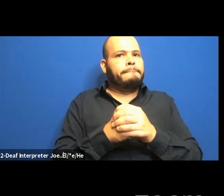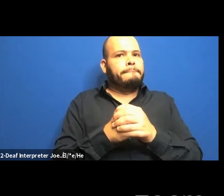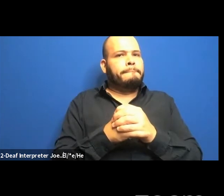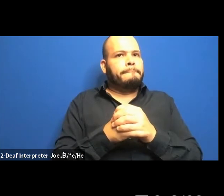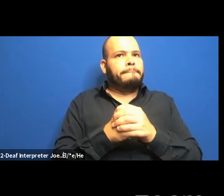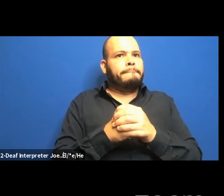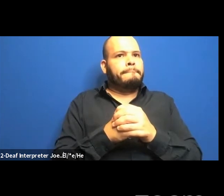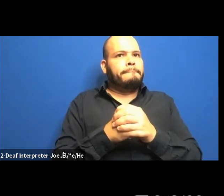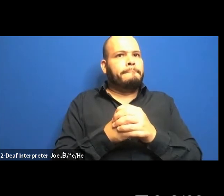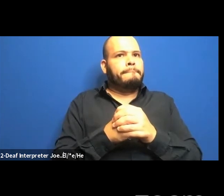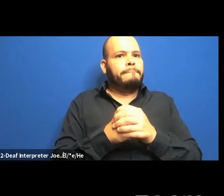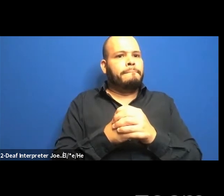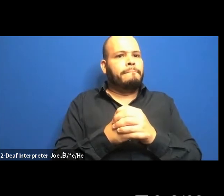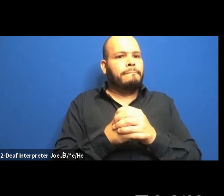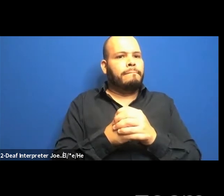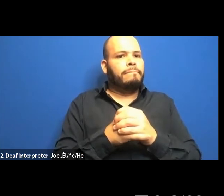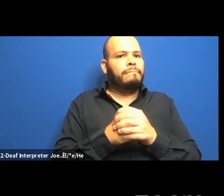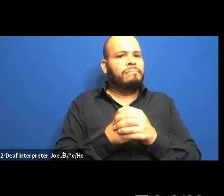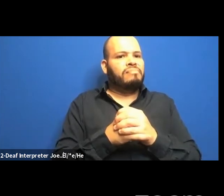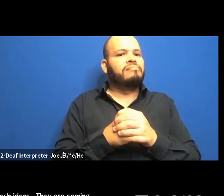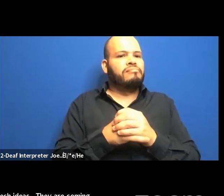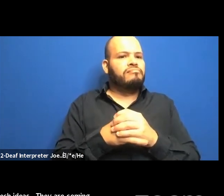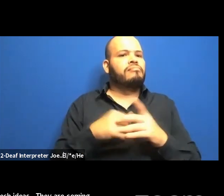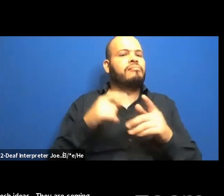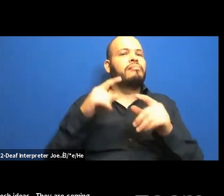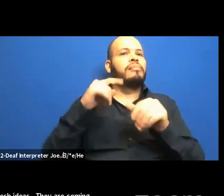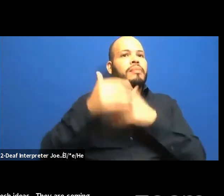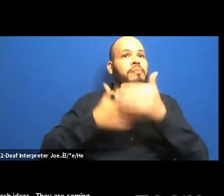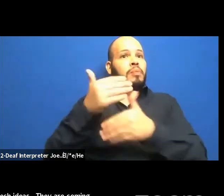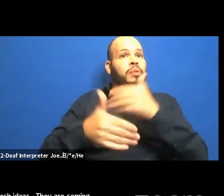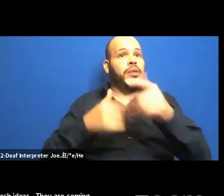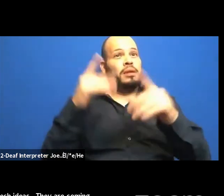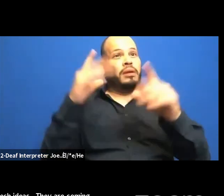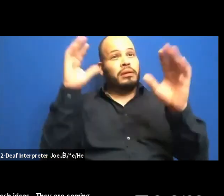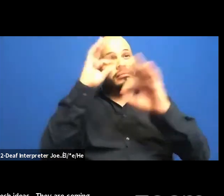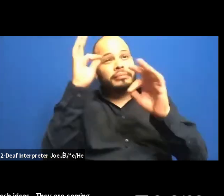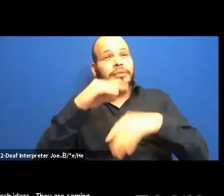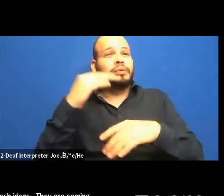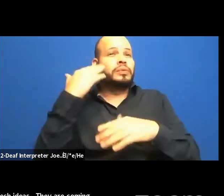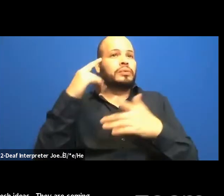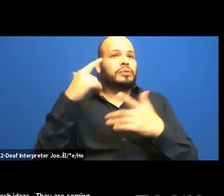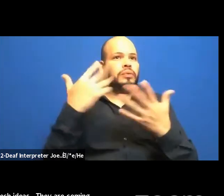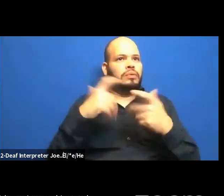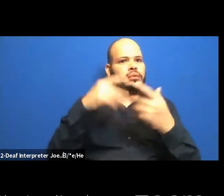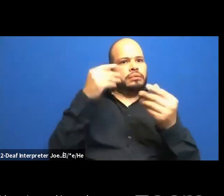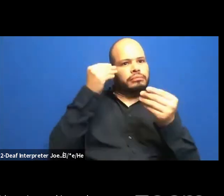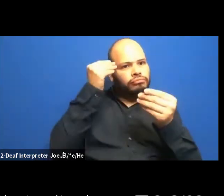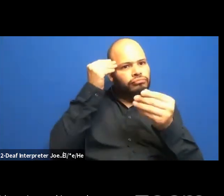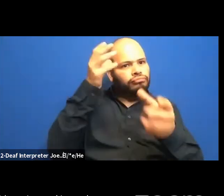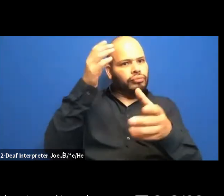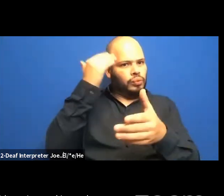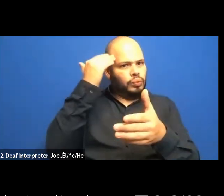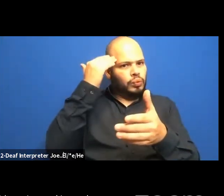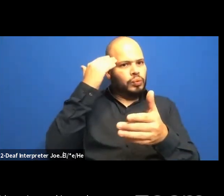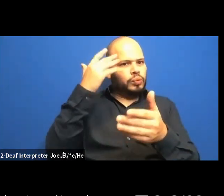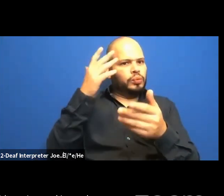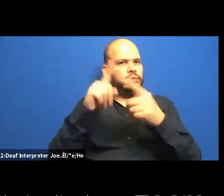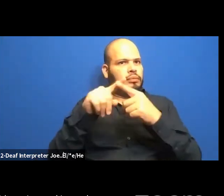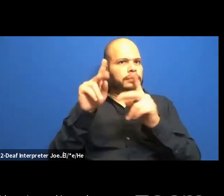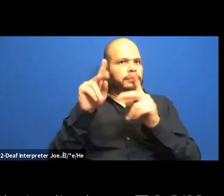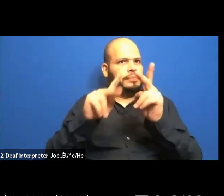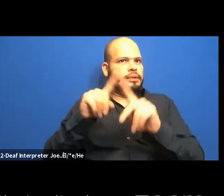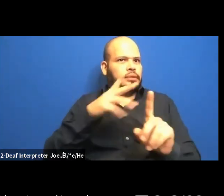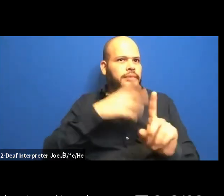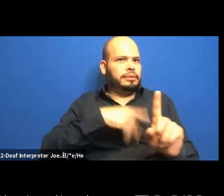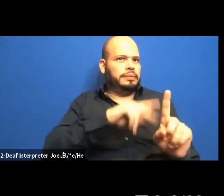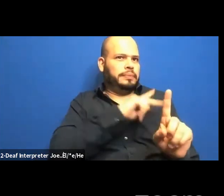that we as adults and we as older people who have gone through our own personal experiences may not be so keen